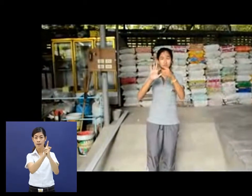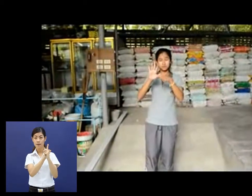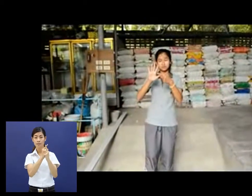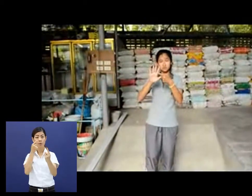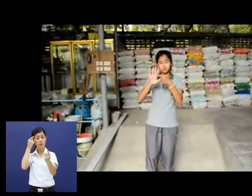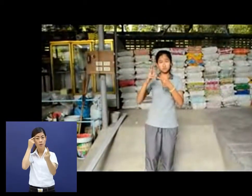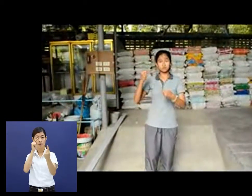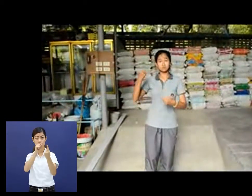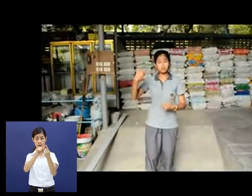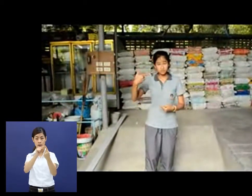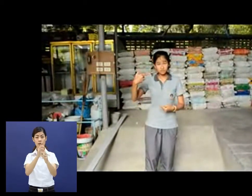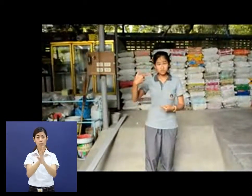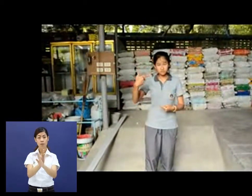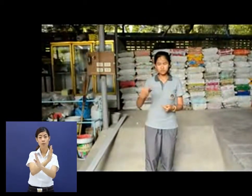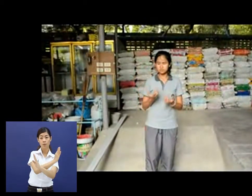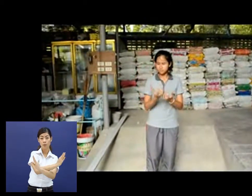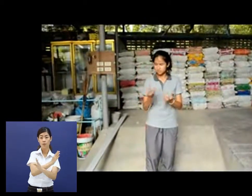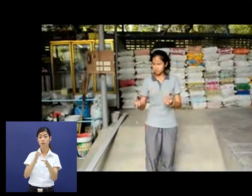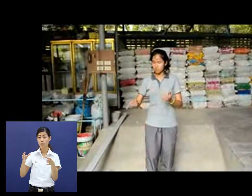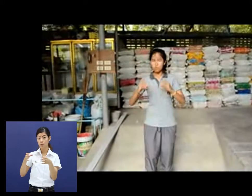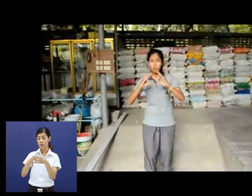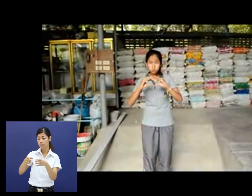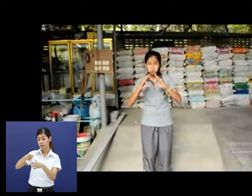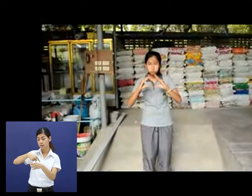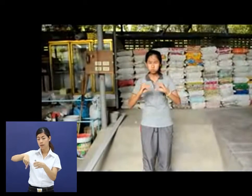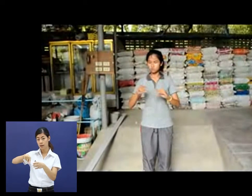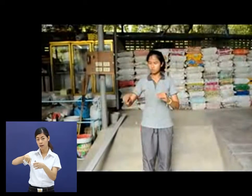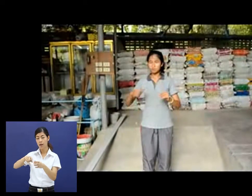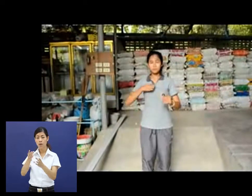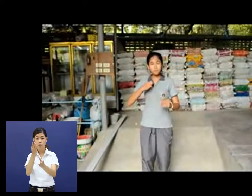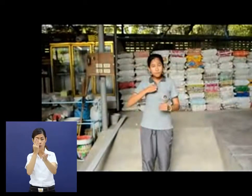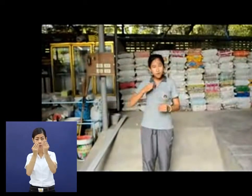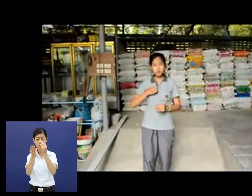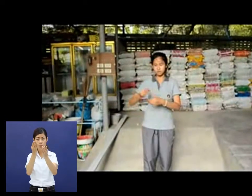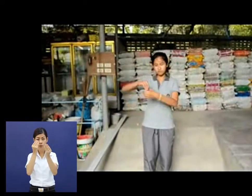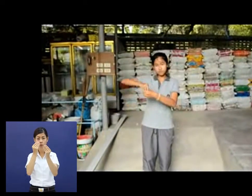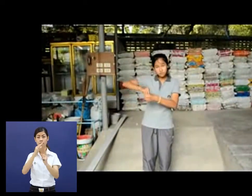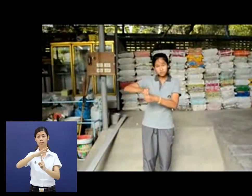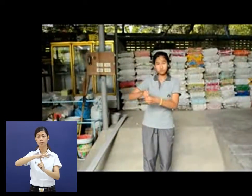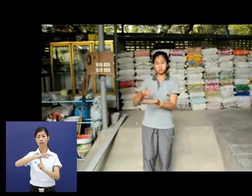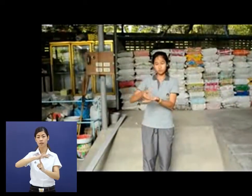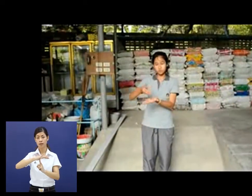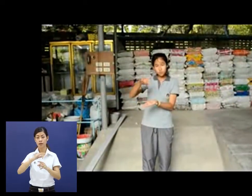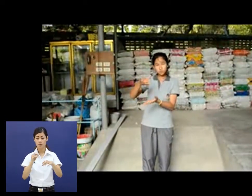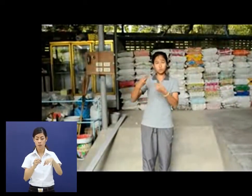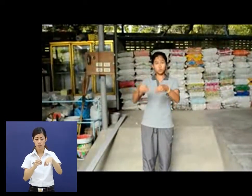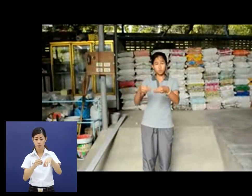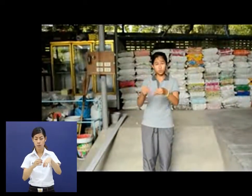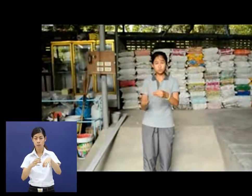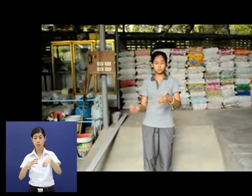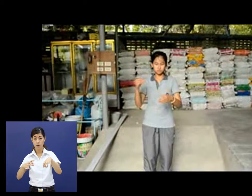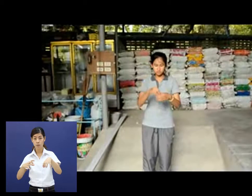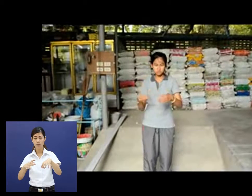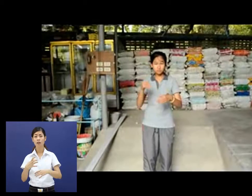to learn more about mushrooms planting, so we studied from the real location nearby